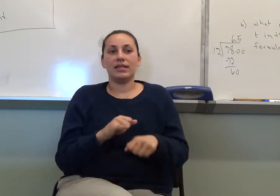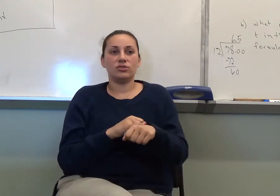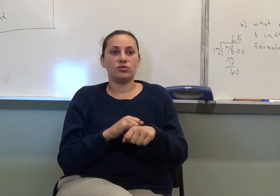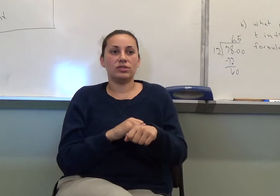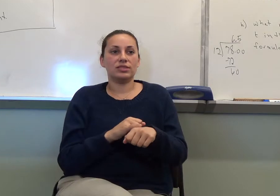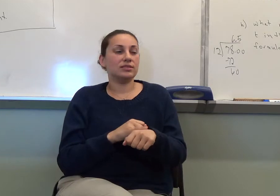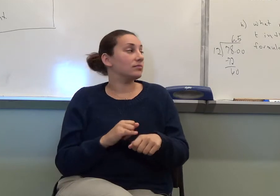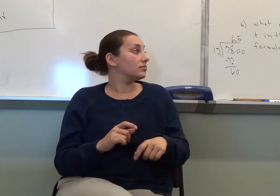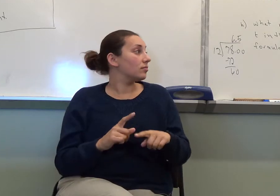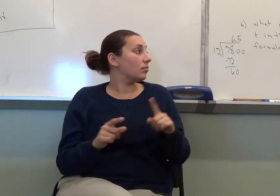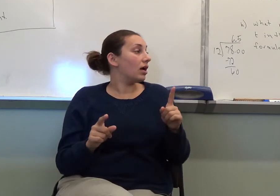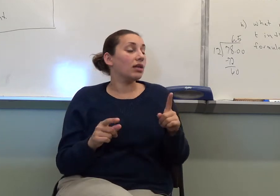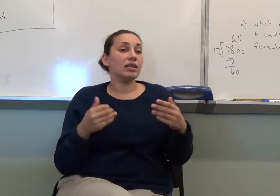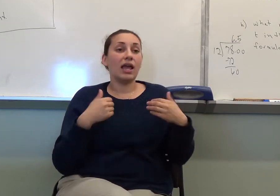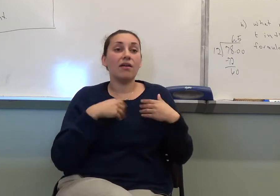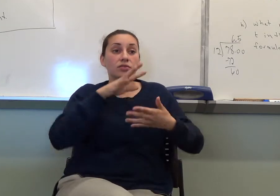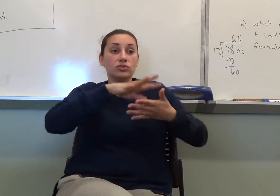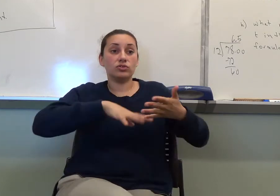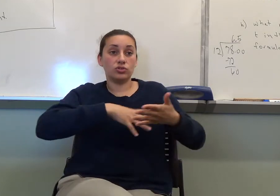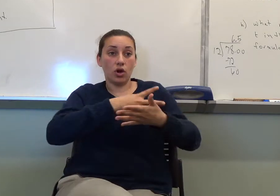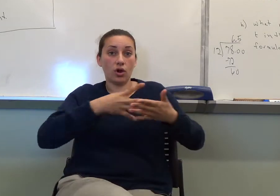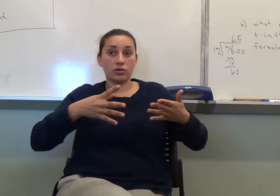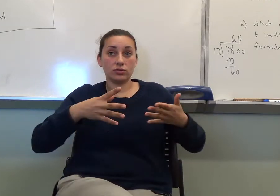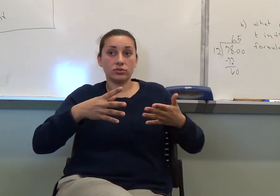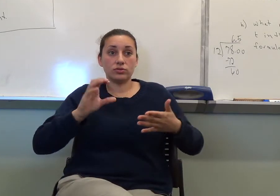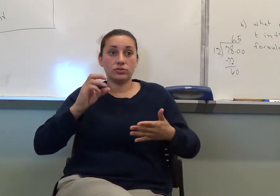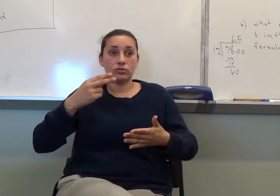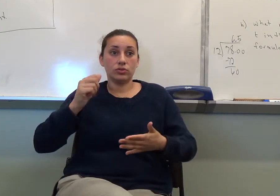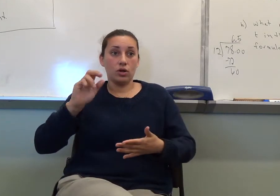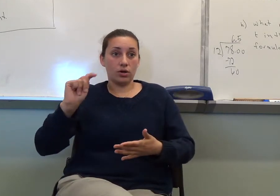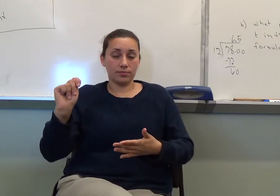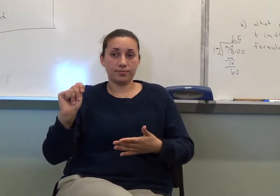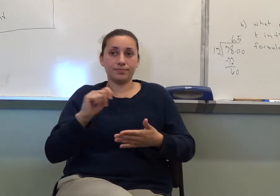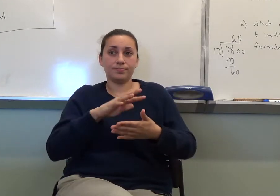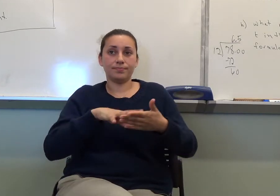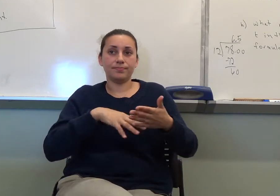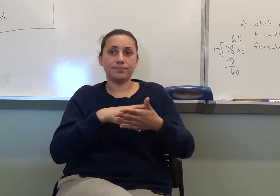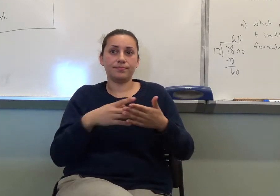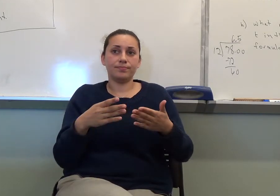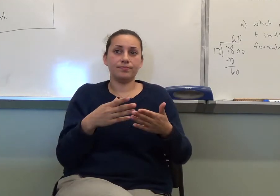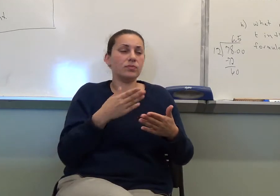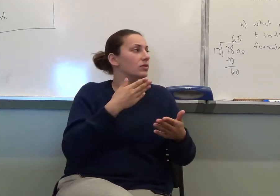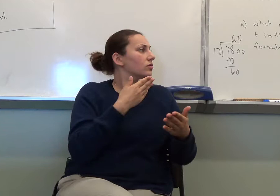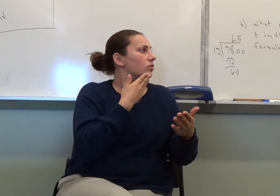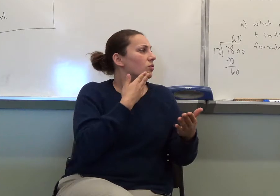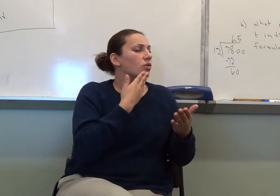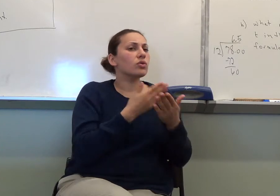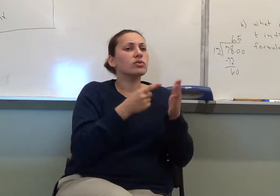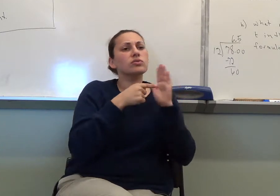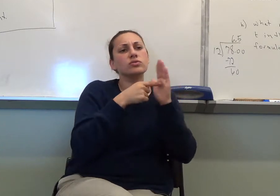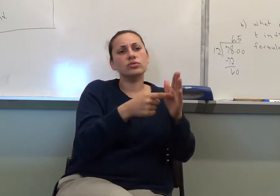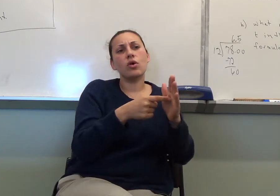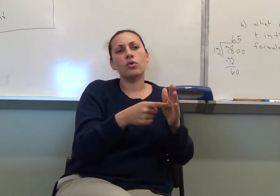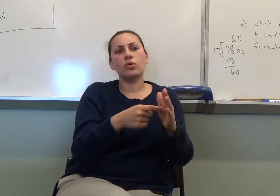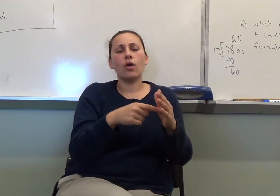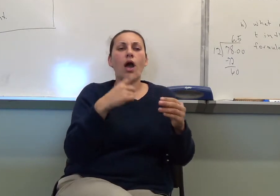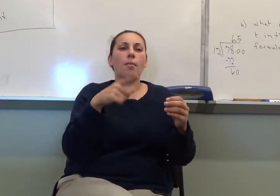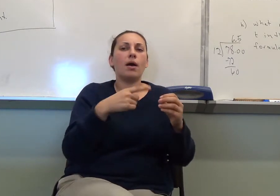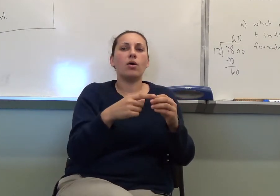have this little chart in there, and I think this is good to show you what happens with this compound interest and why they compound